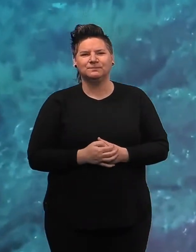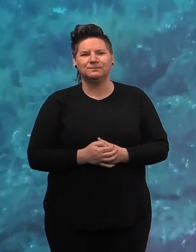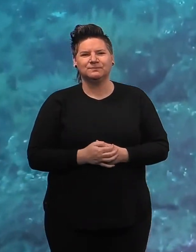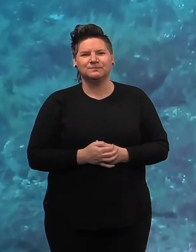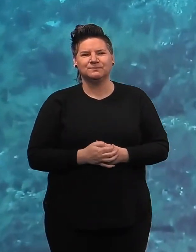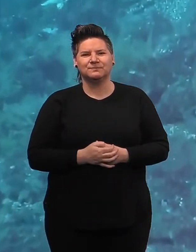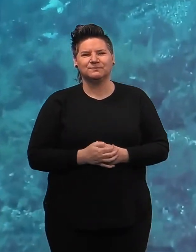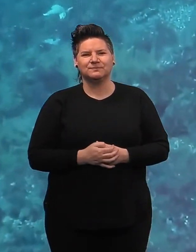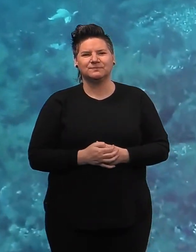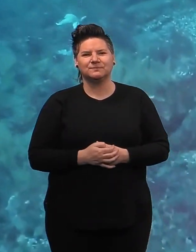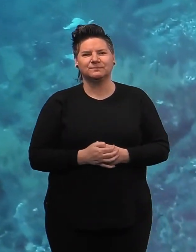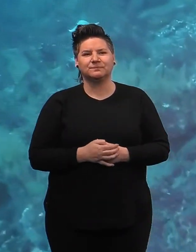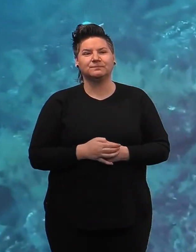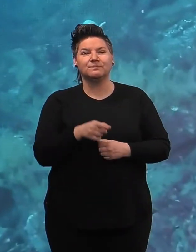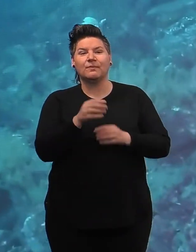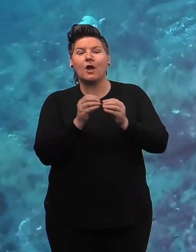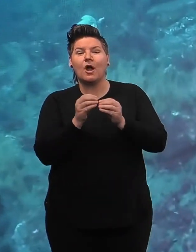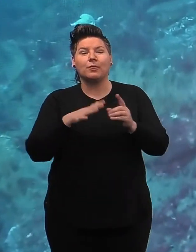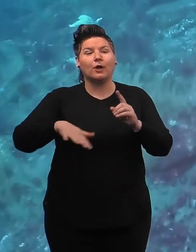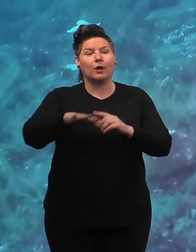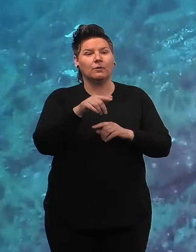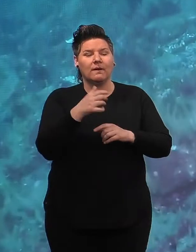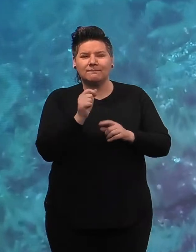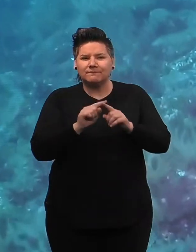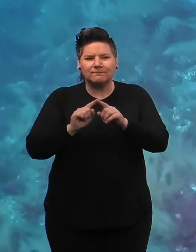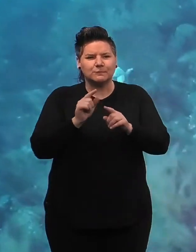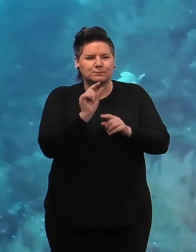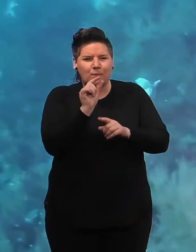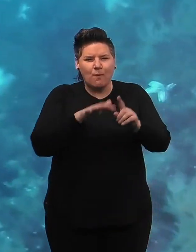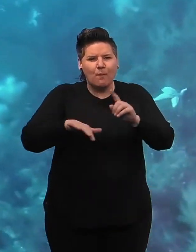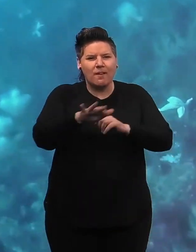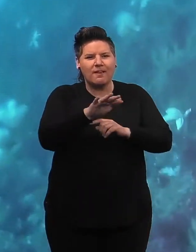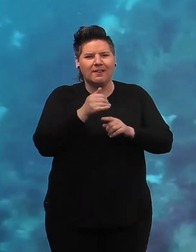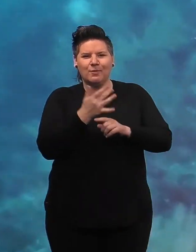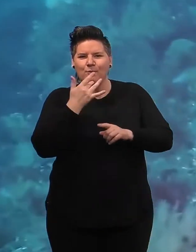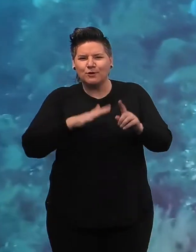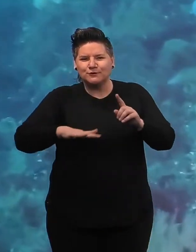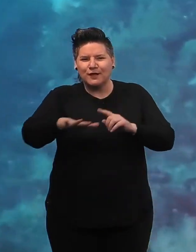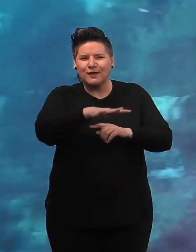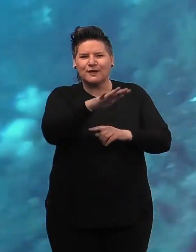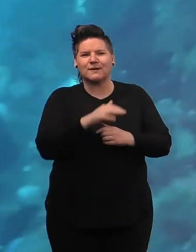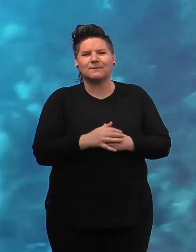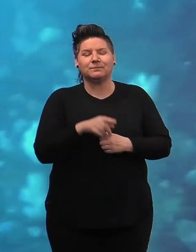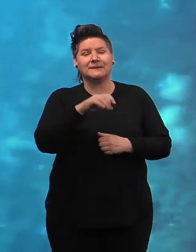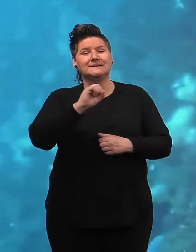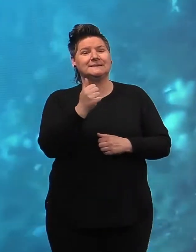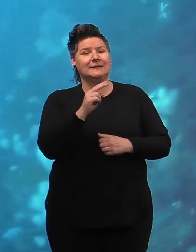We do have other sorts of sea urchins, but the others in our waters are all very small. That sea urchin's quite